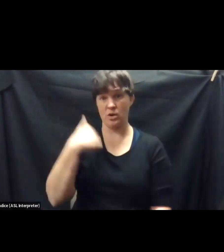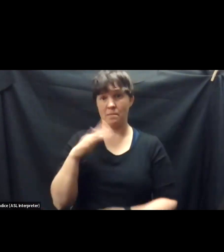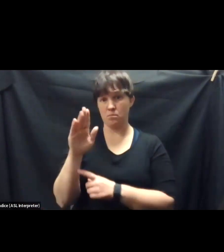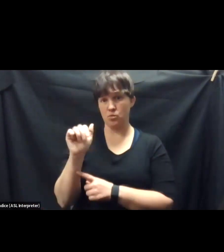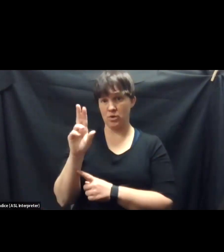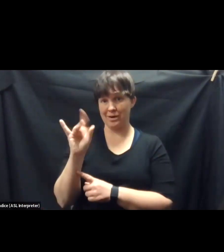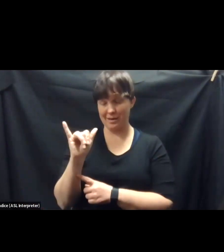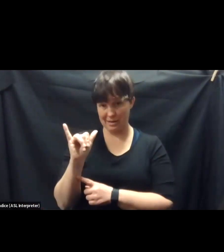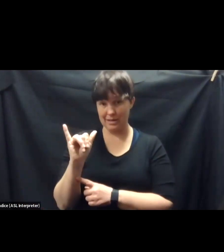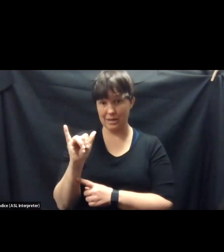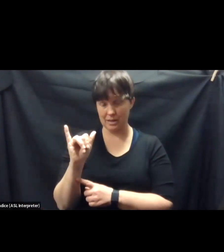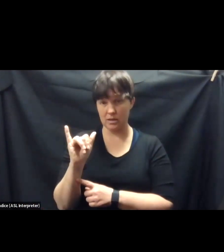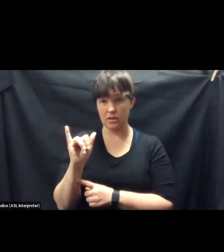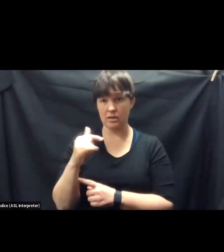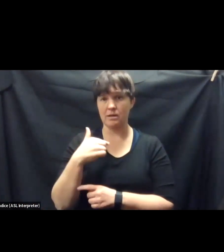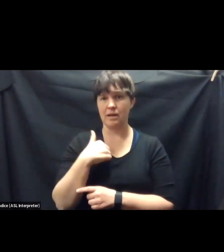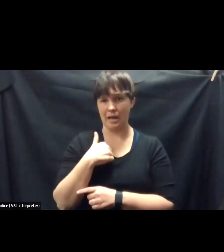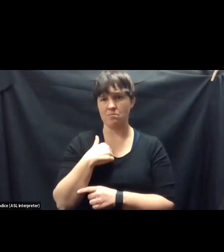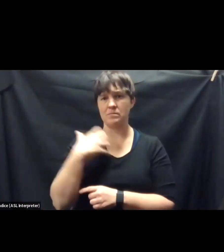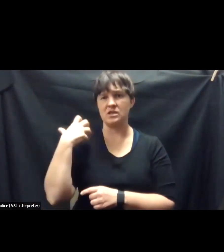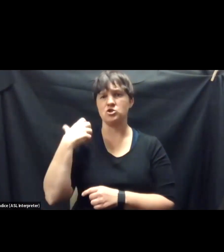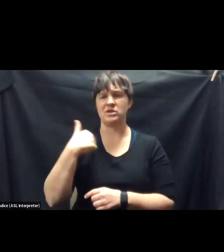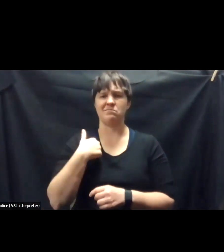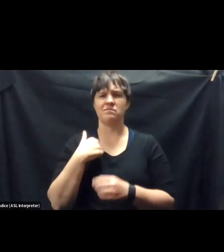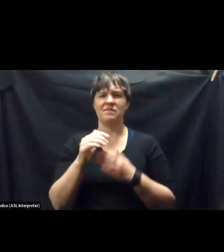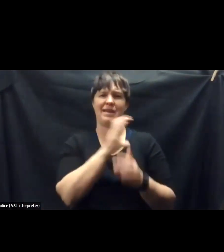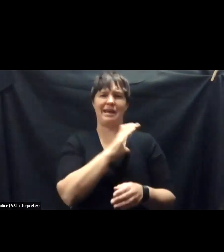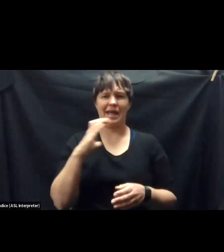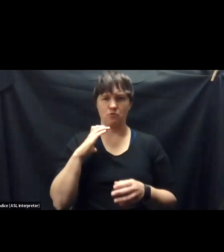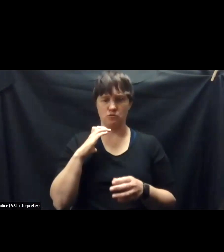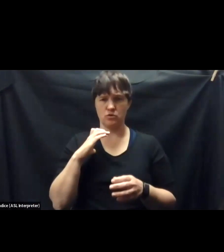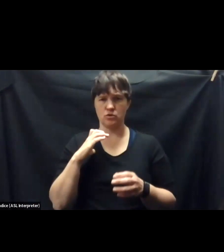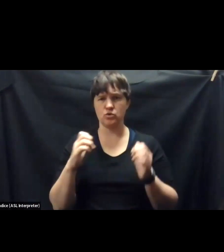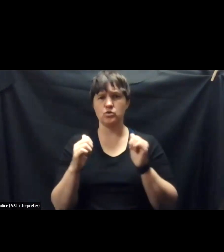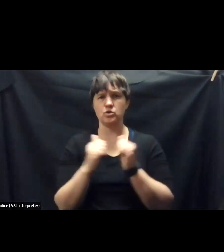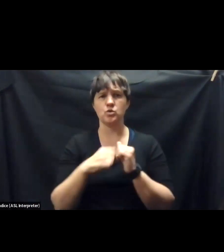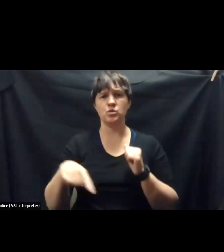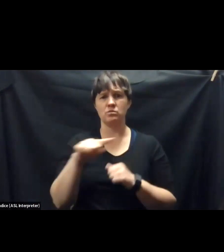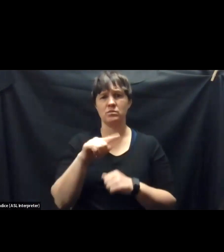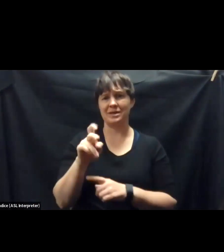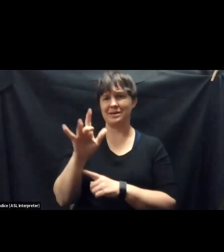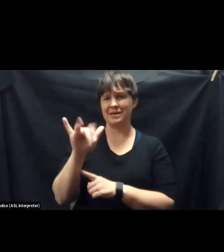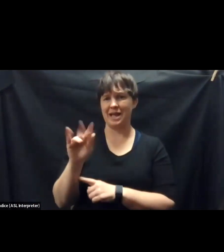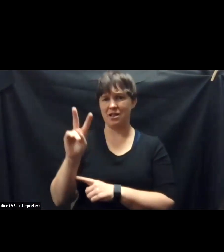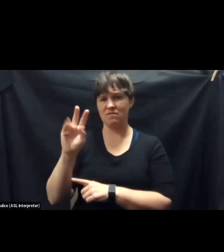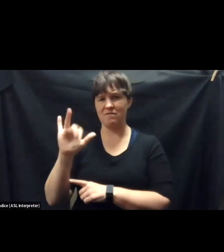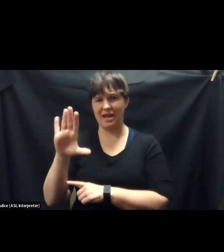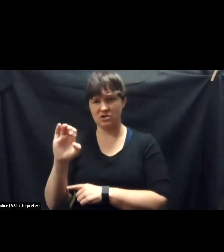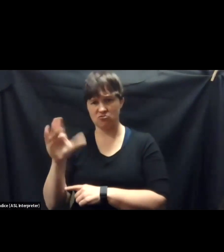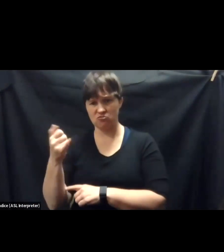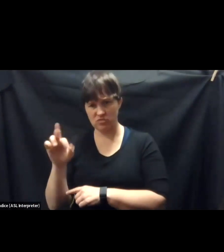Berger. I am the chair of the Iowa Developmental Council. With me today is Hugh Kelly, vice chair, and Kristen